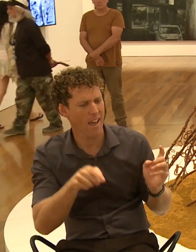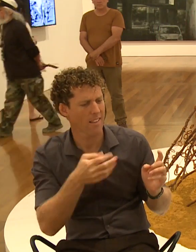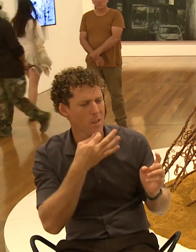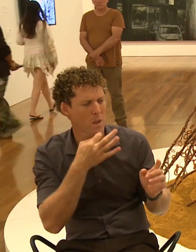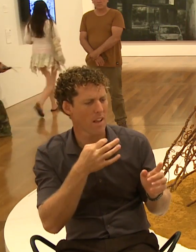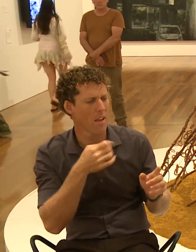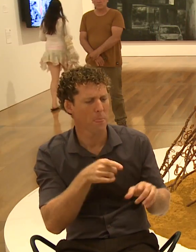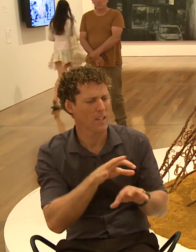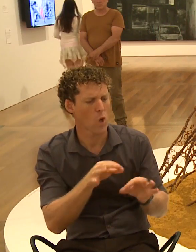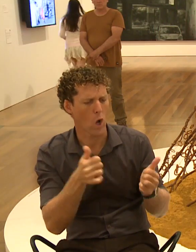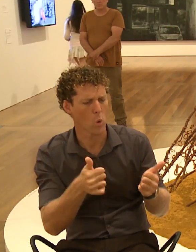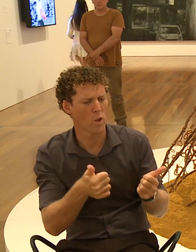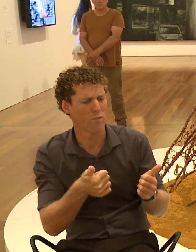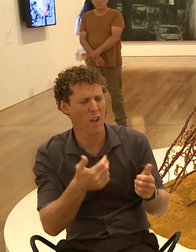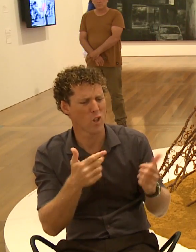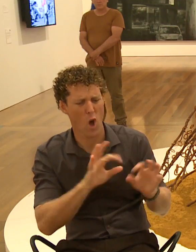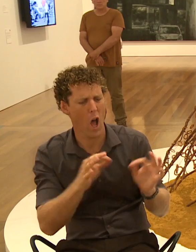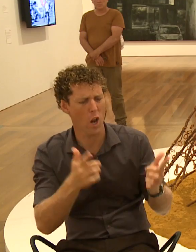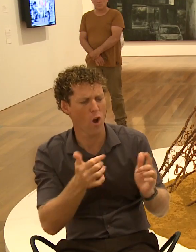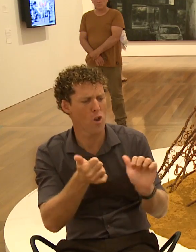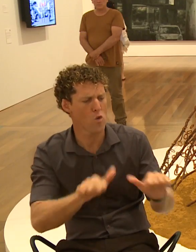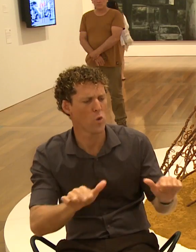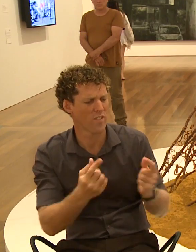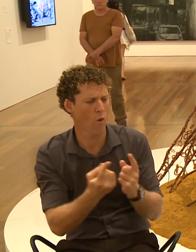something that's not got a lot of use, and